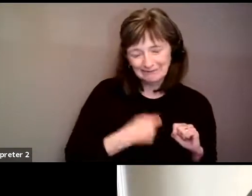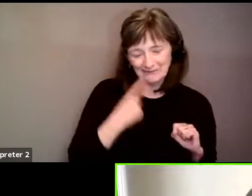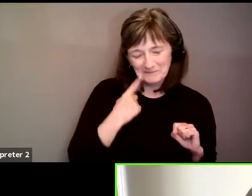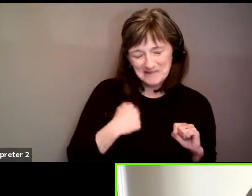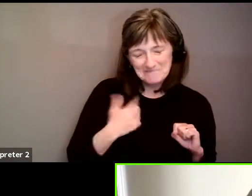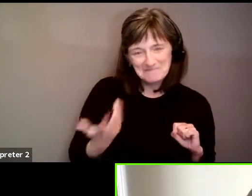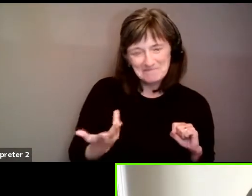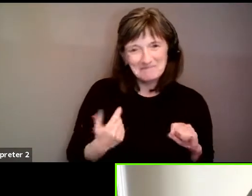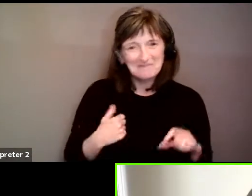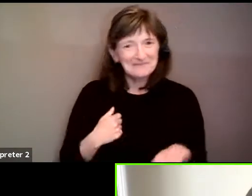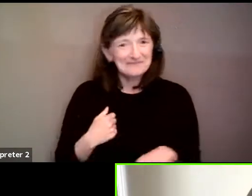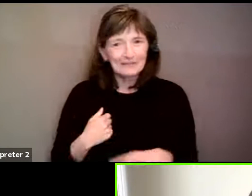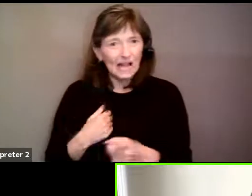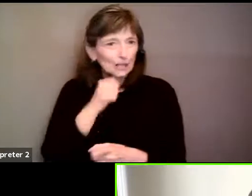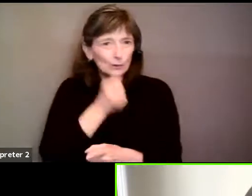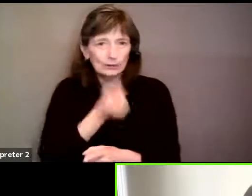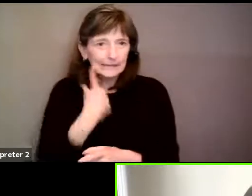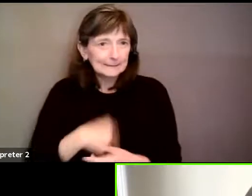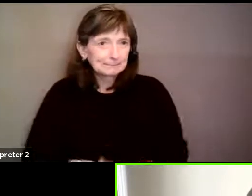I know. It hurts my